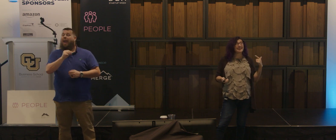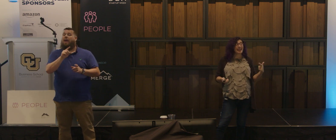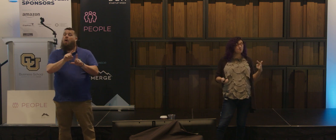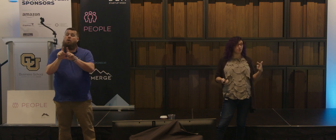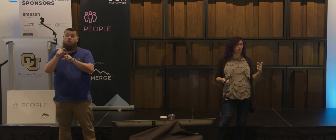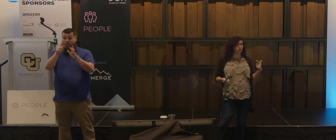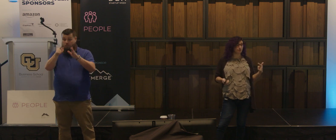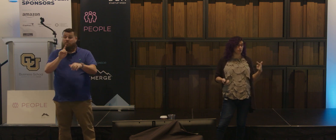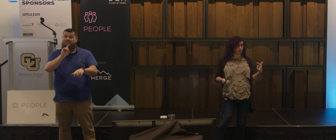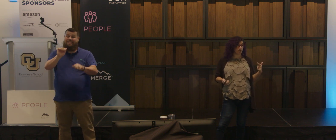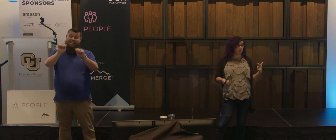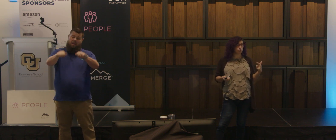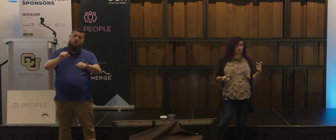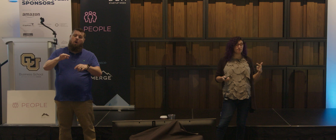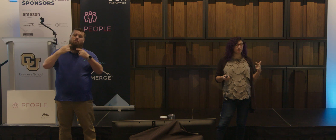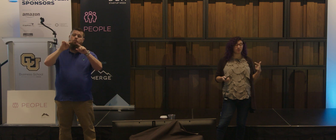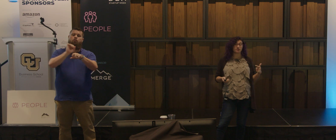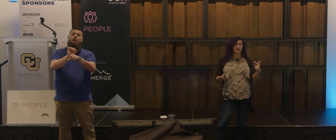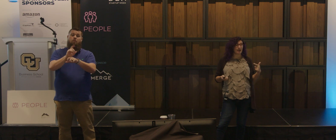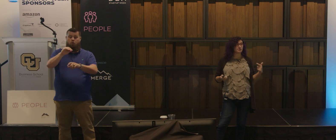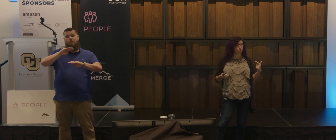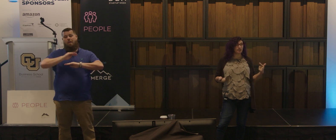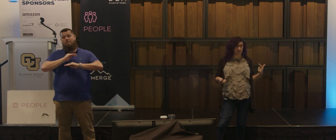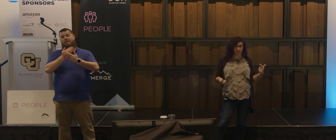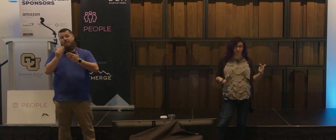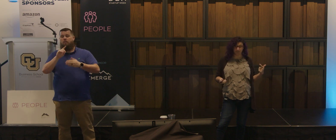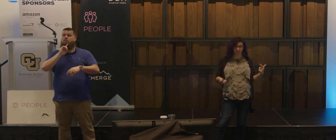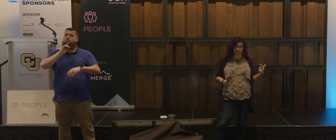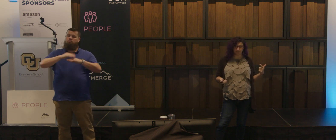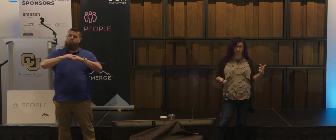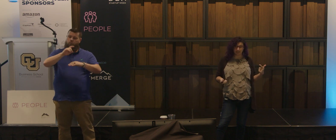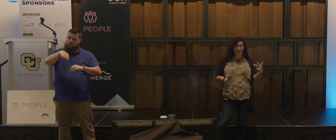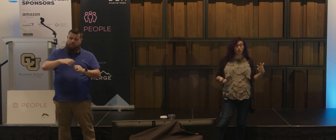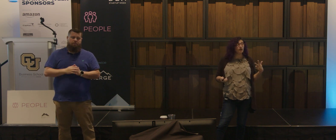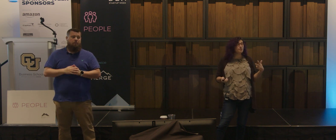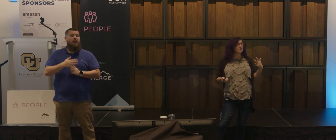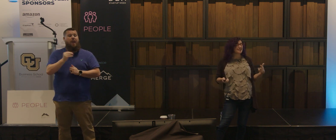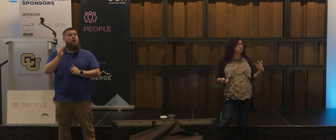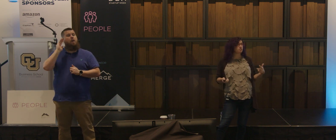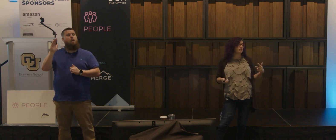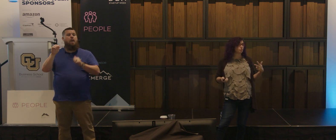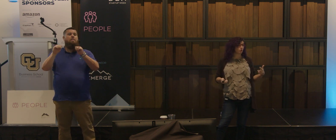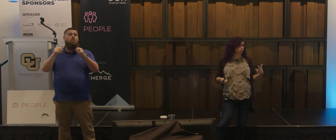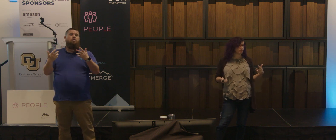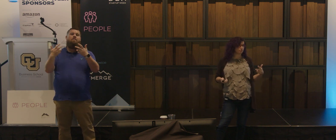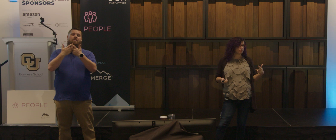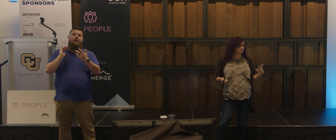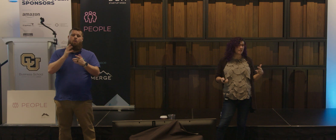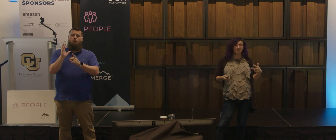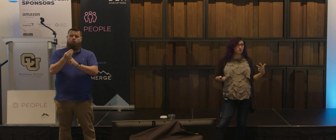person capable of doing the job? Do they meet the things we absolutely need? And will they potentially fit into our